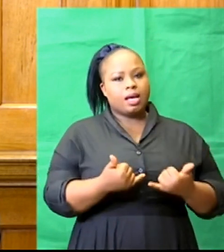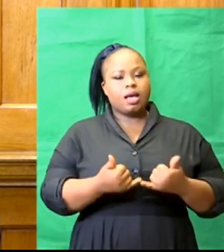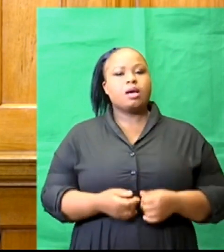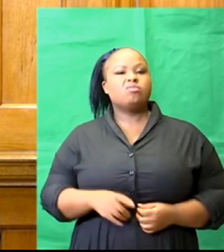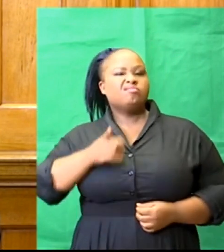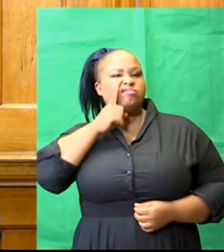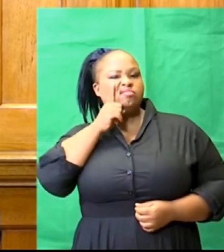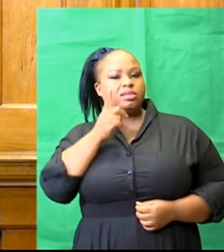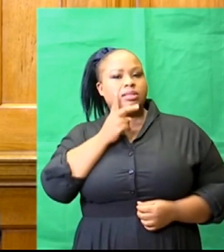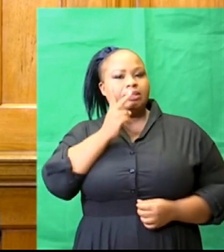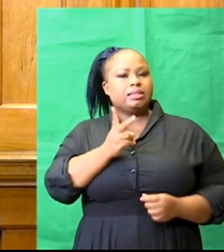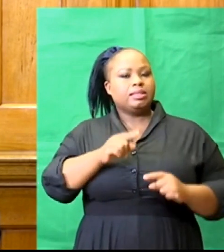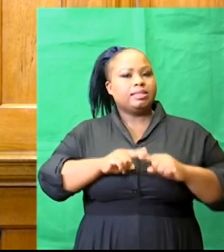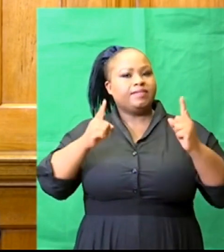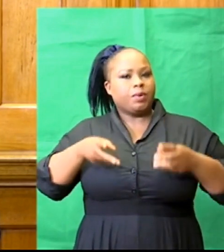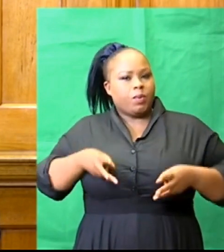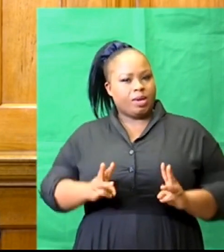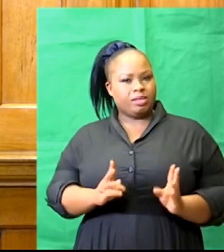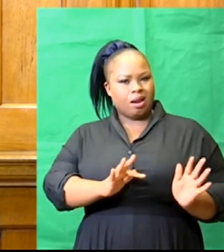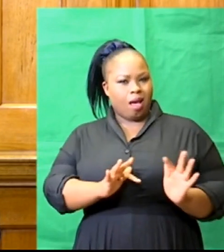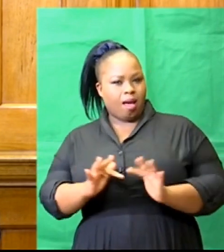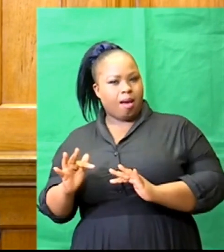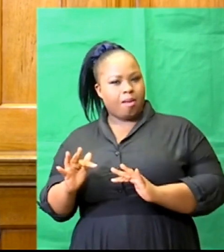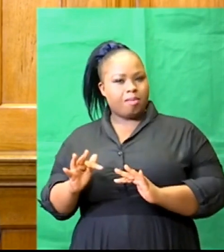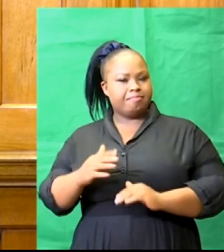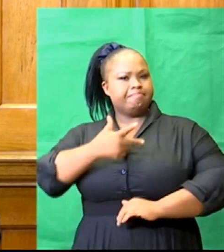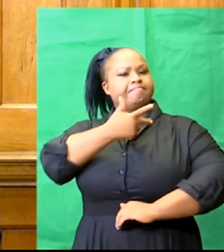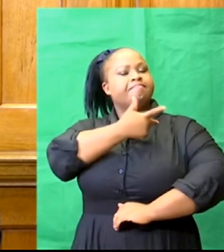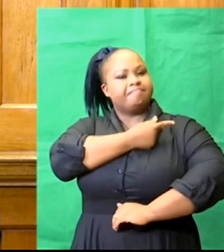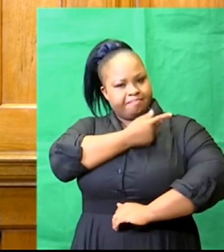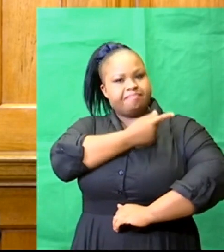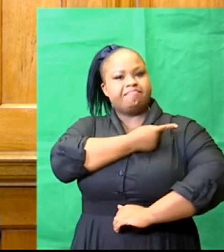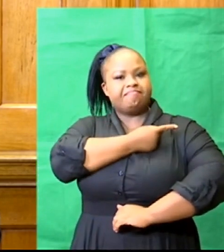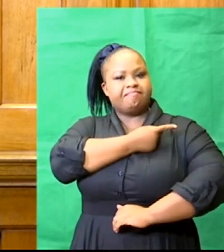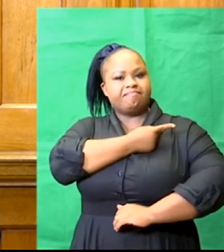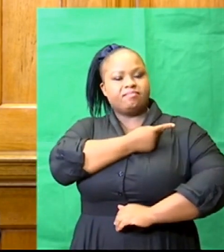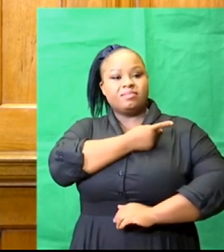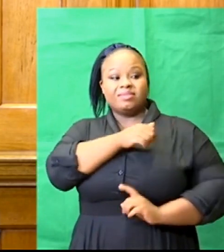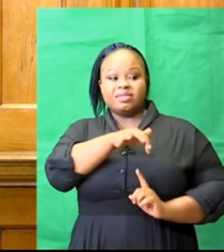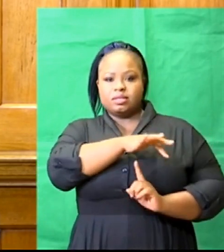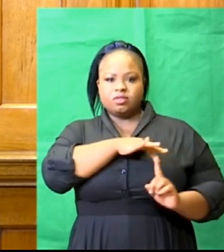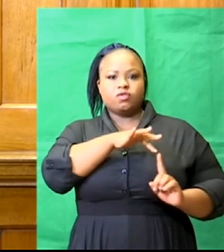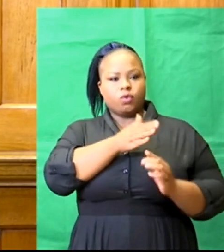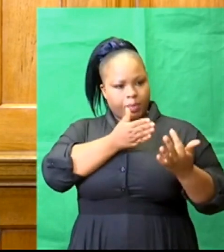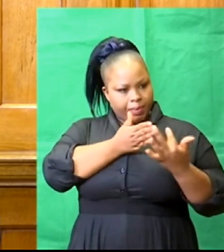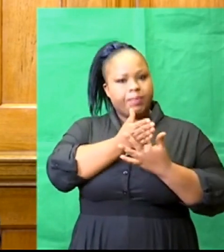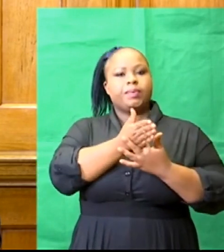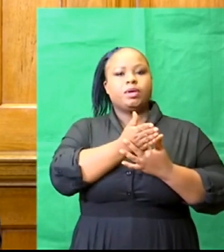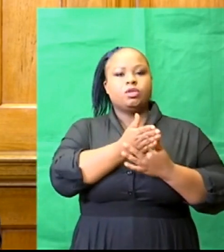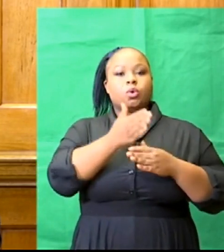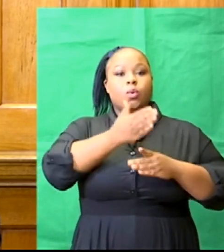introducing measures that can make vaccination a condition for access